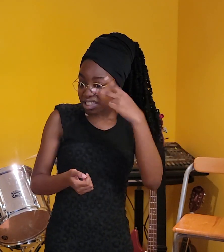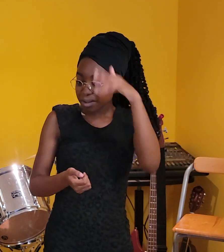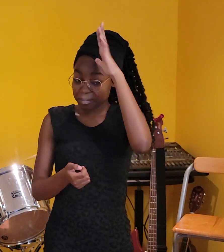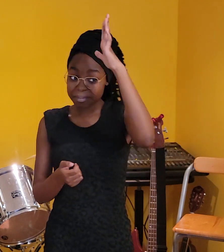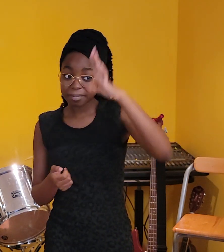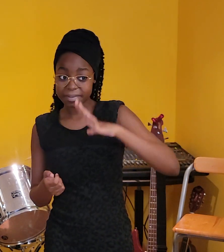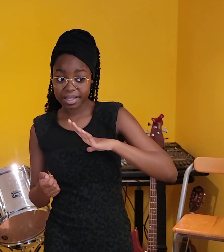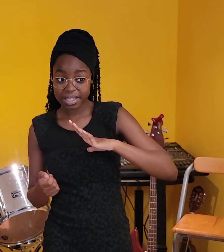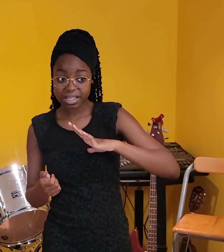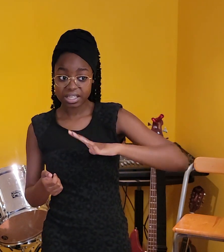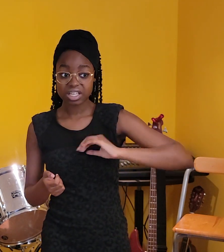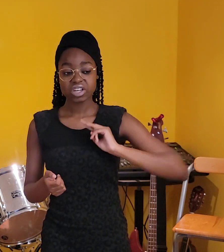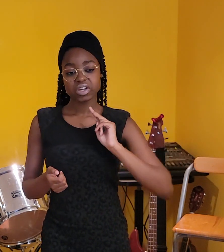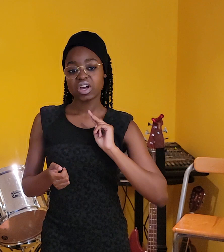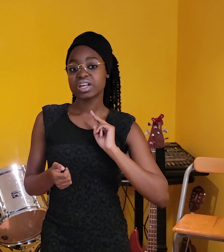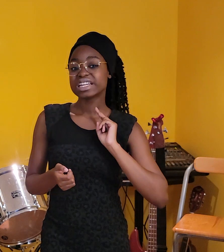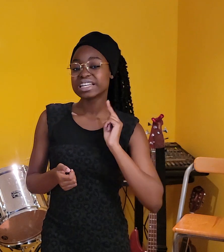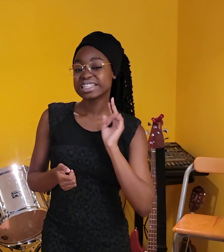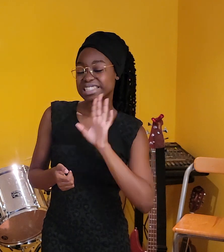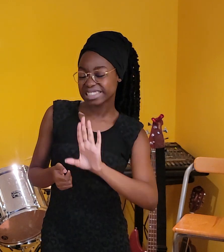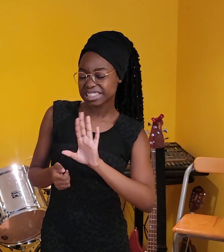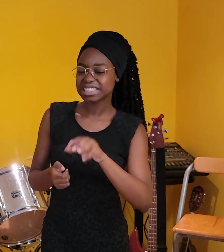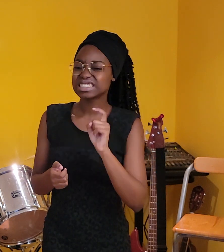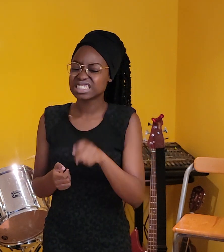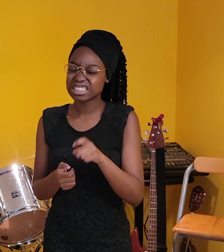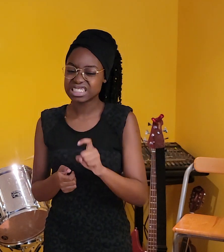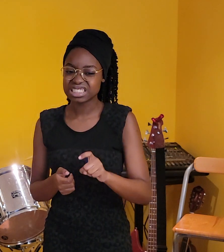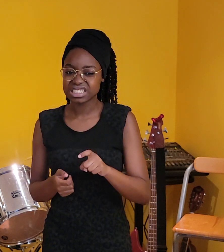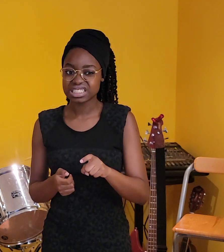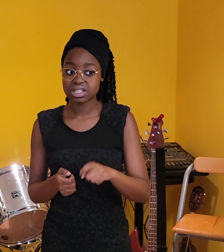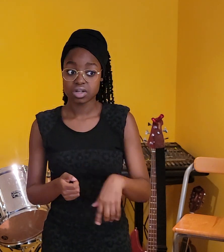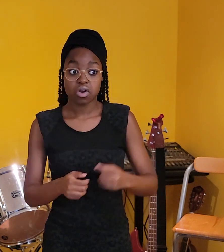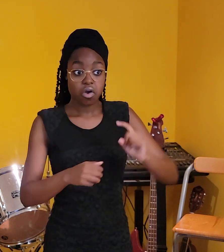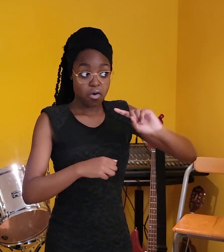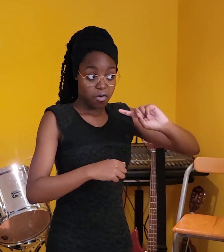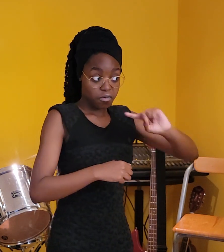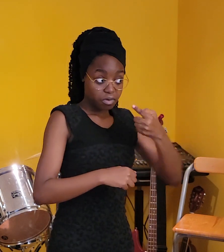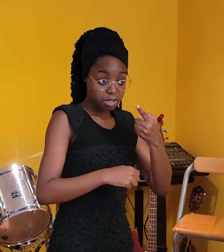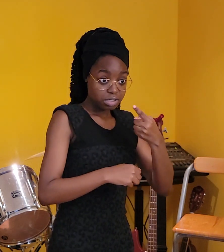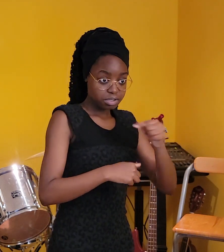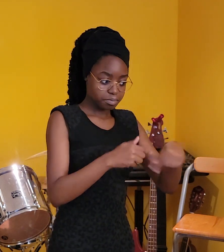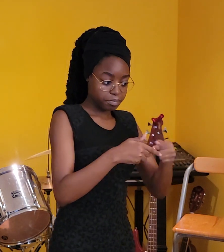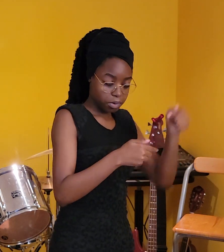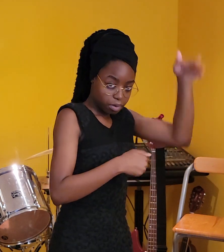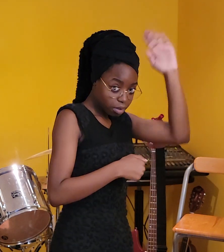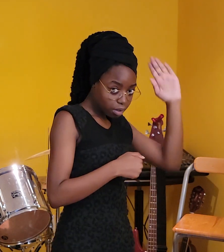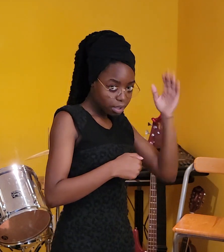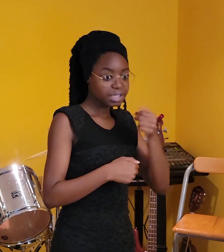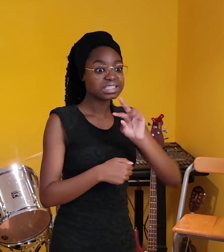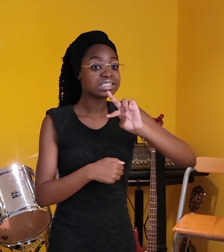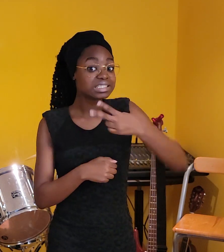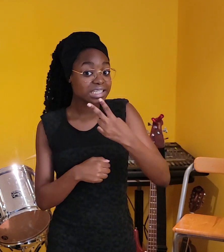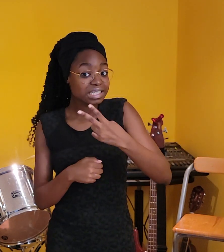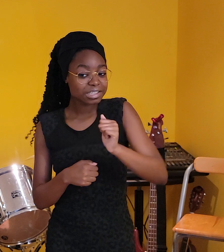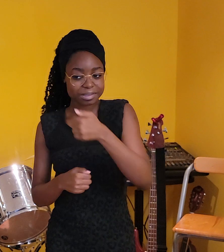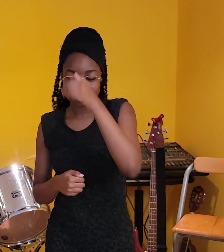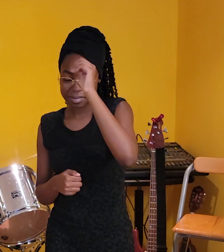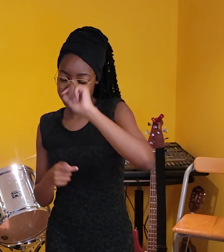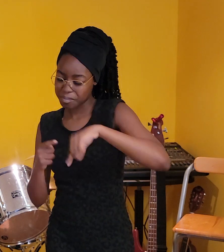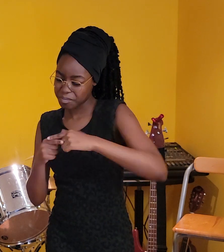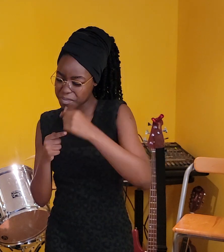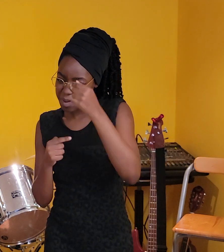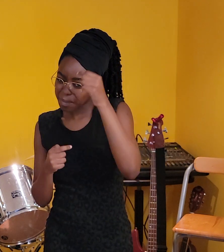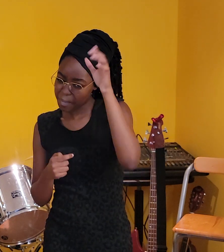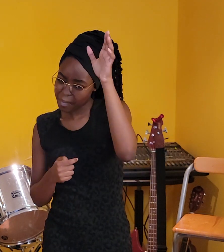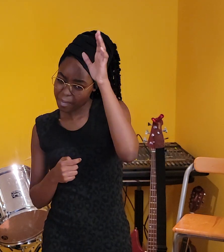when Christ taught his disciples, the first part is about God, the second part is about man, our needs. And you know, this really refers to